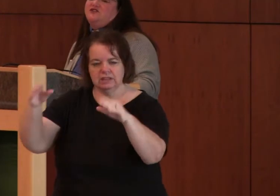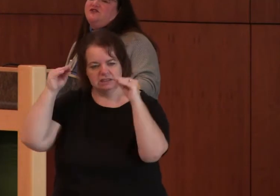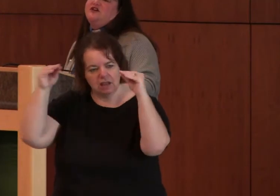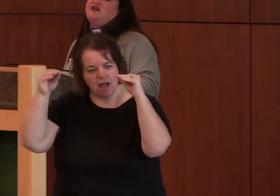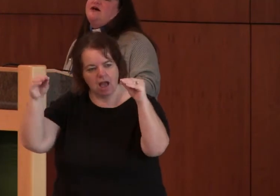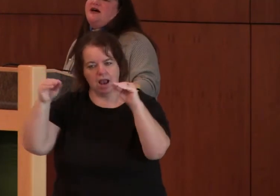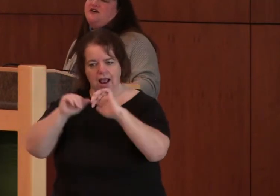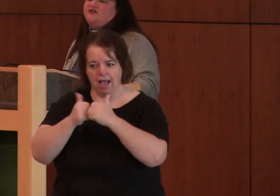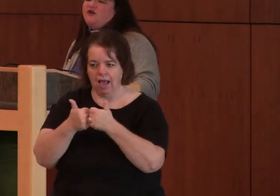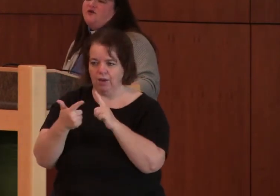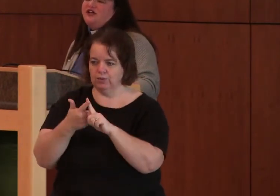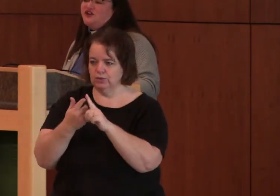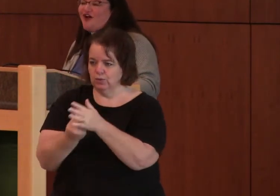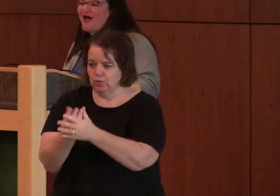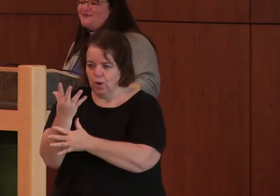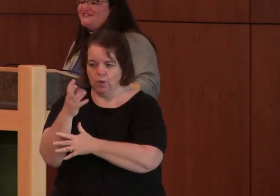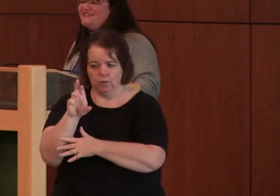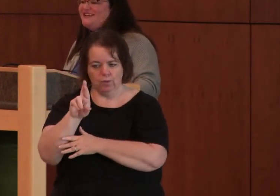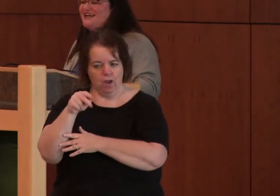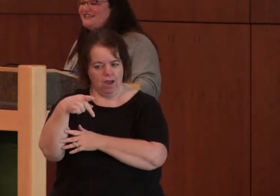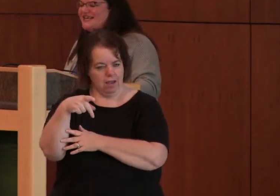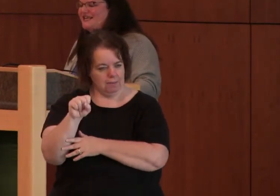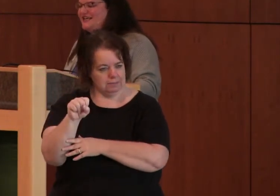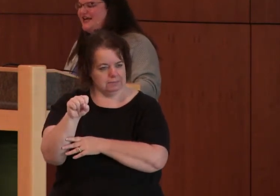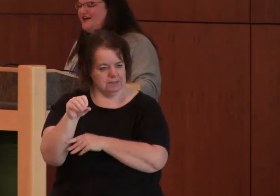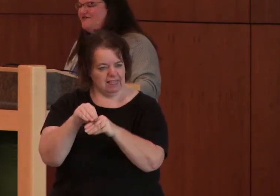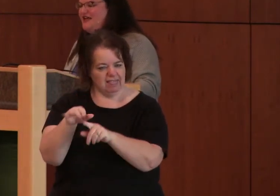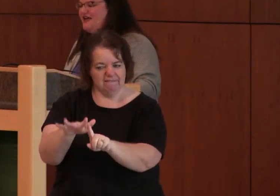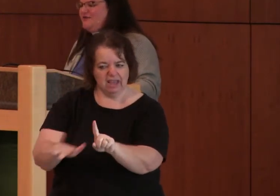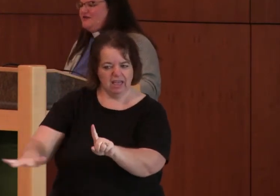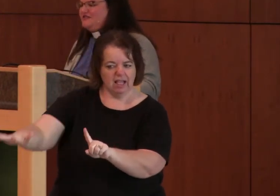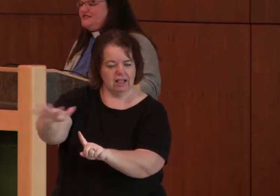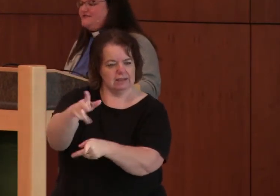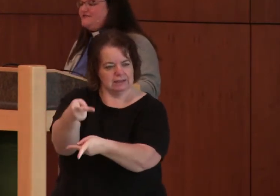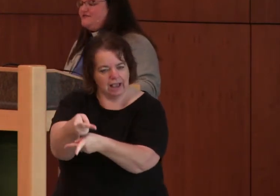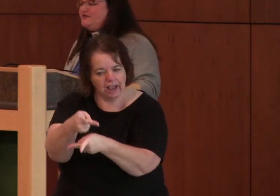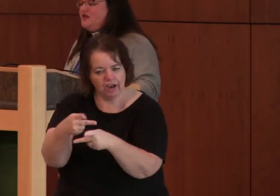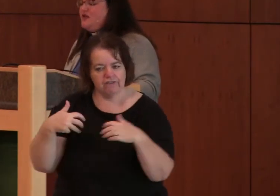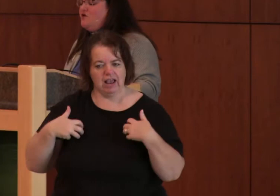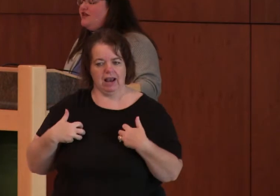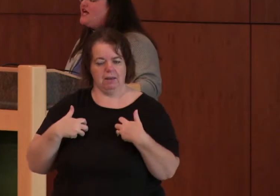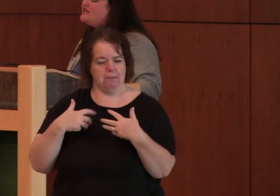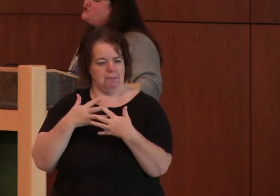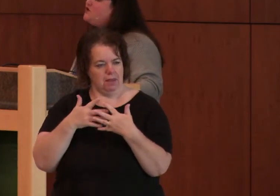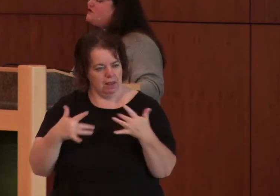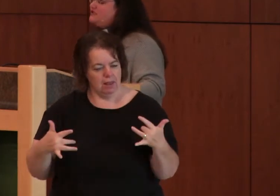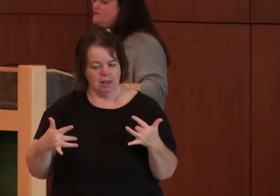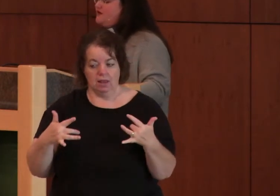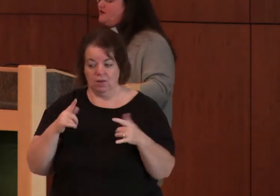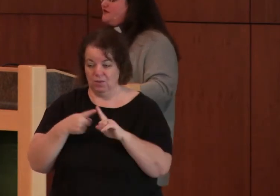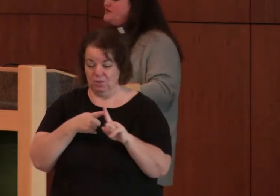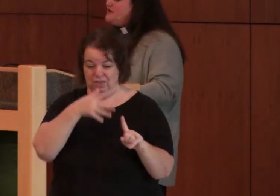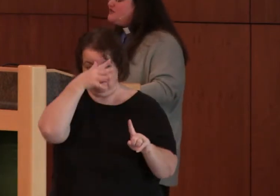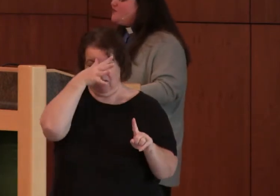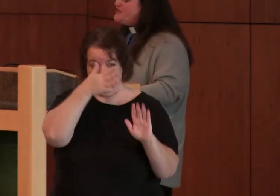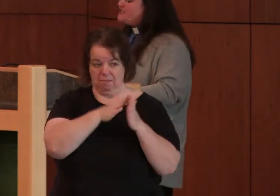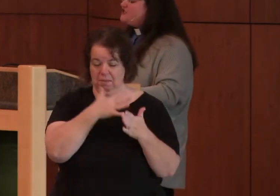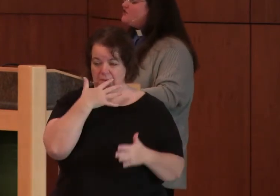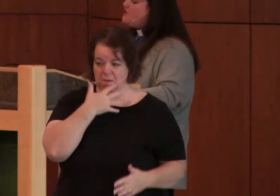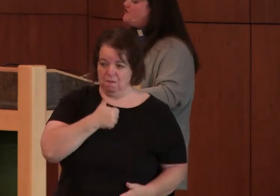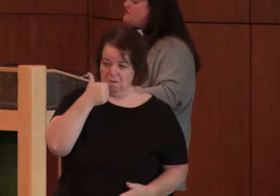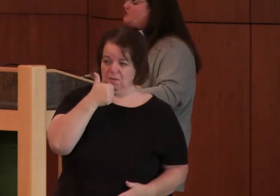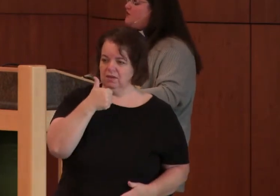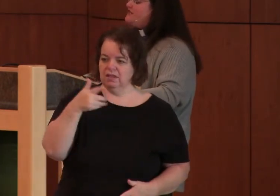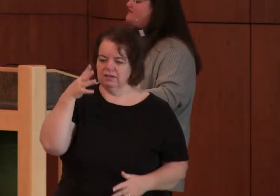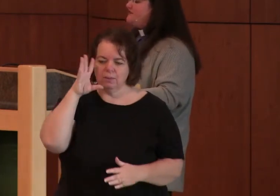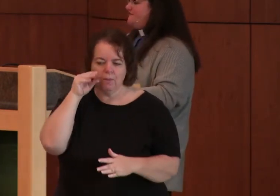everything he knew about growing crops and taking care of the animals. When he got too old to work, the boys